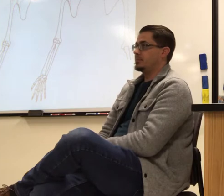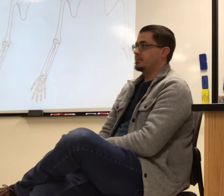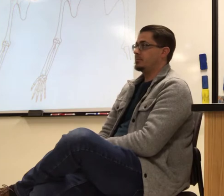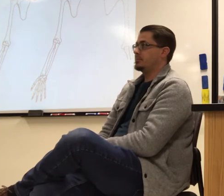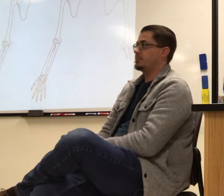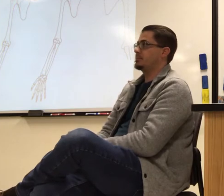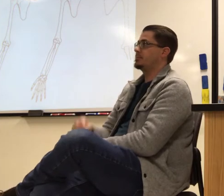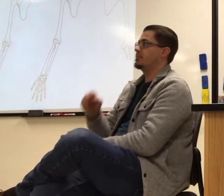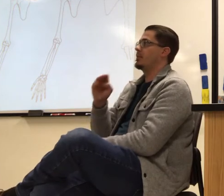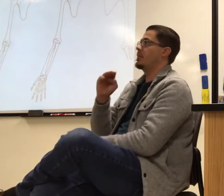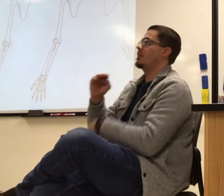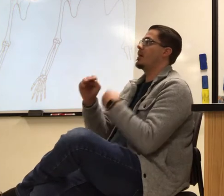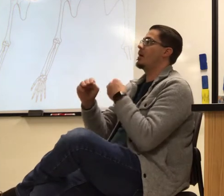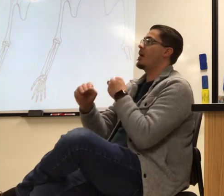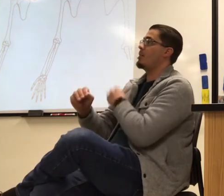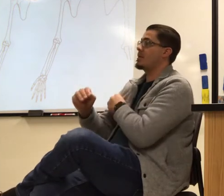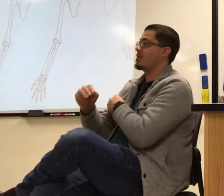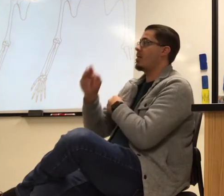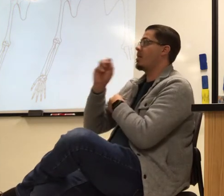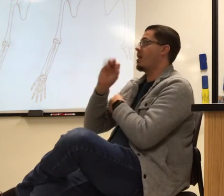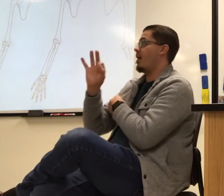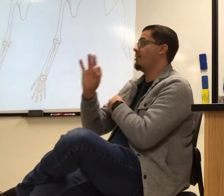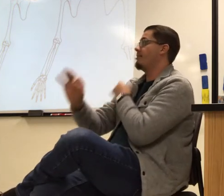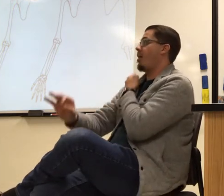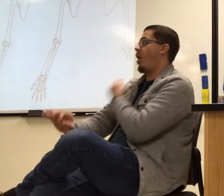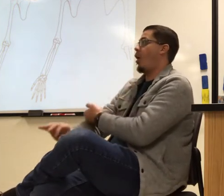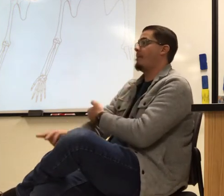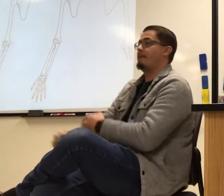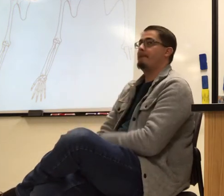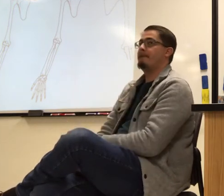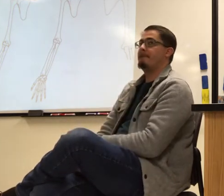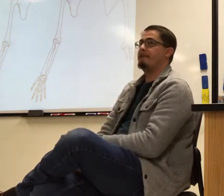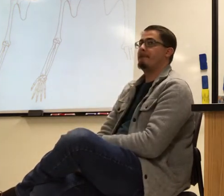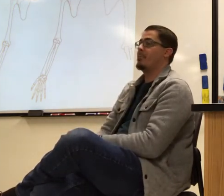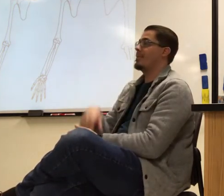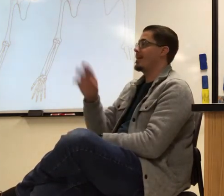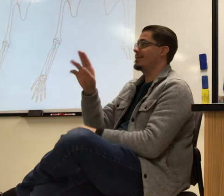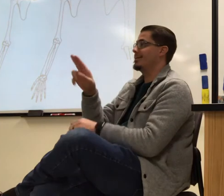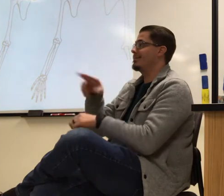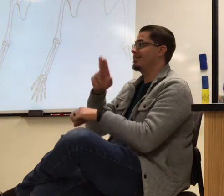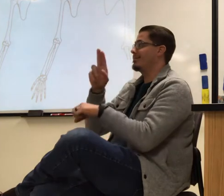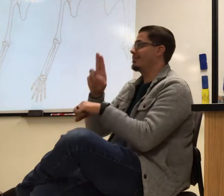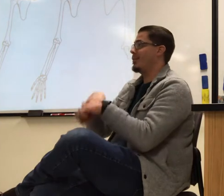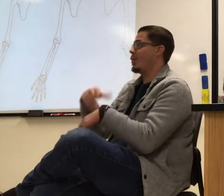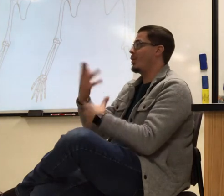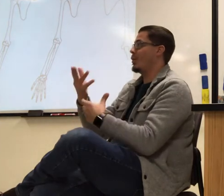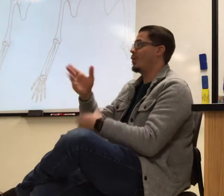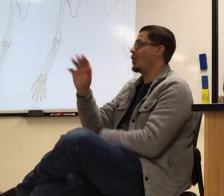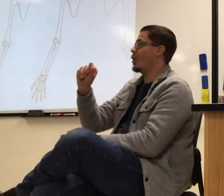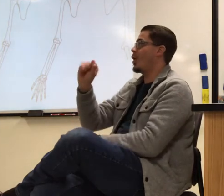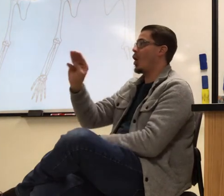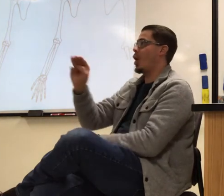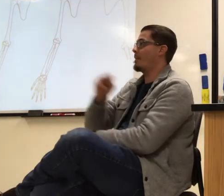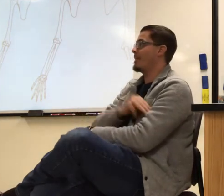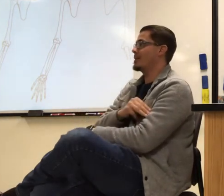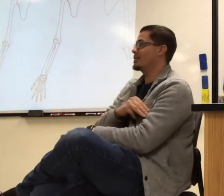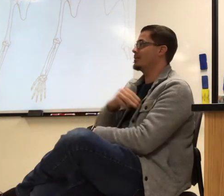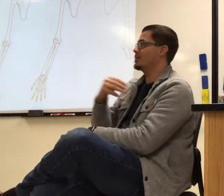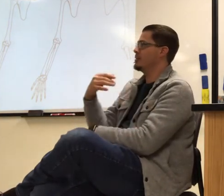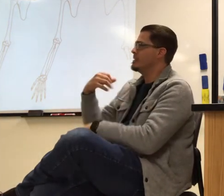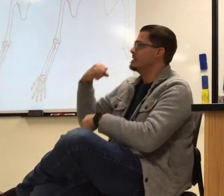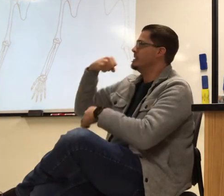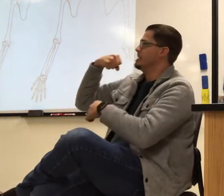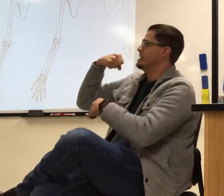Of the arm. This is the classic arm muscles, the ones we like to